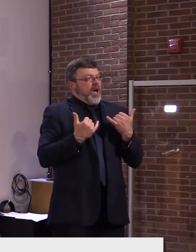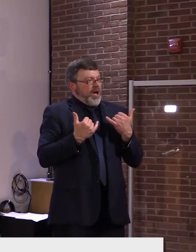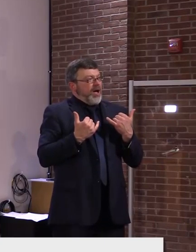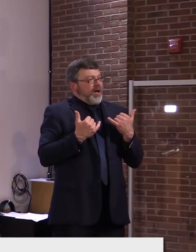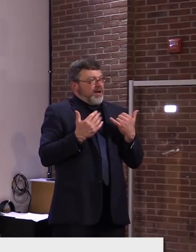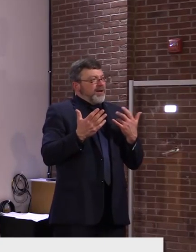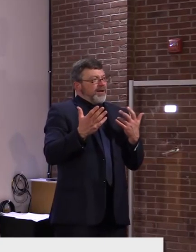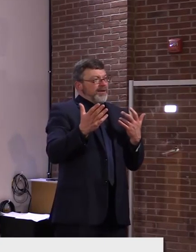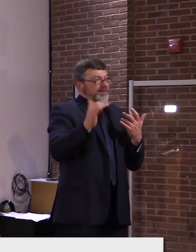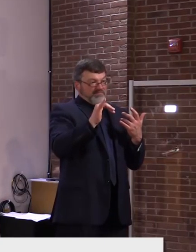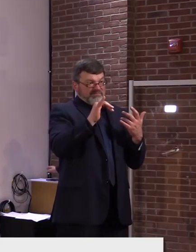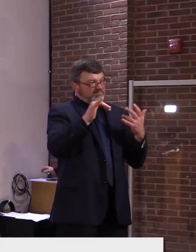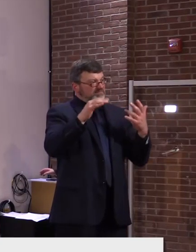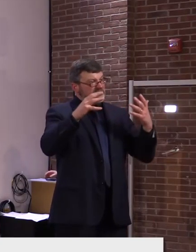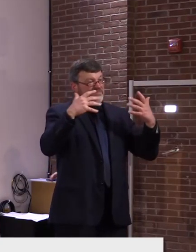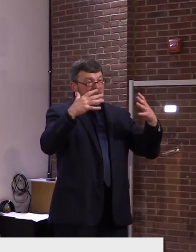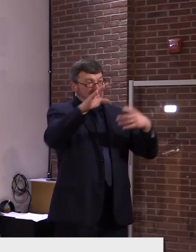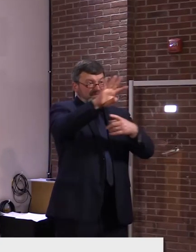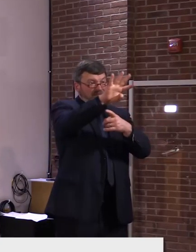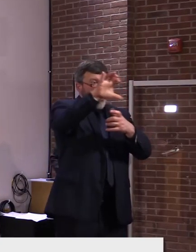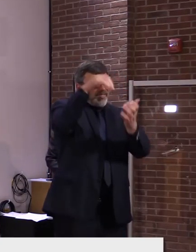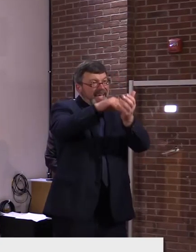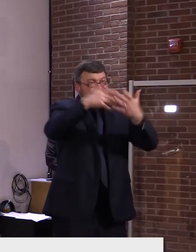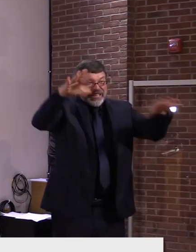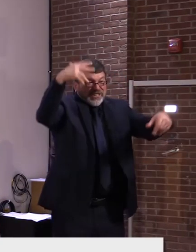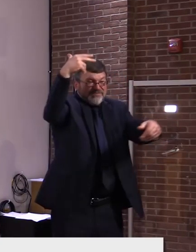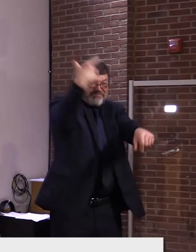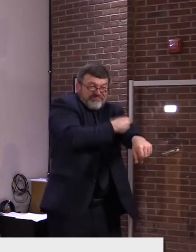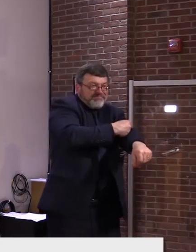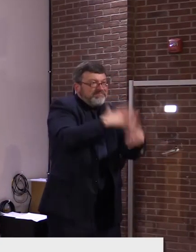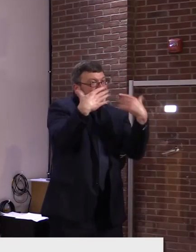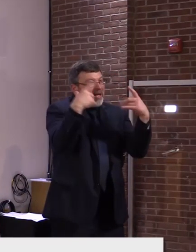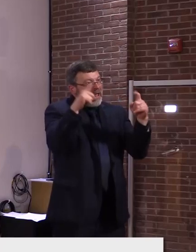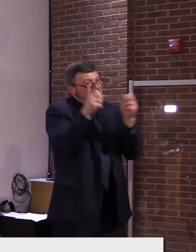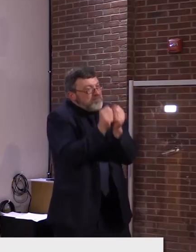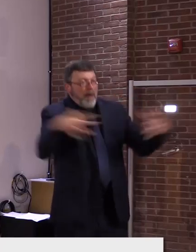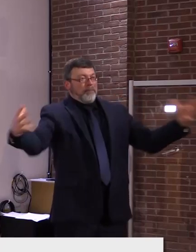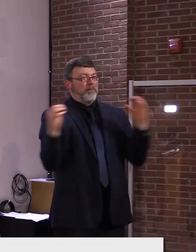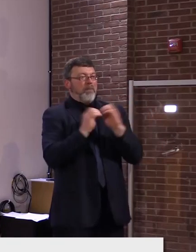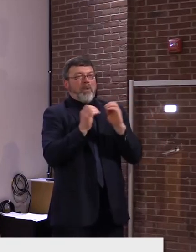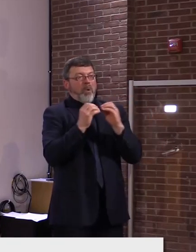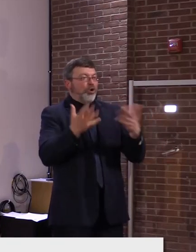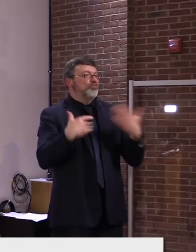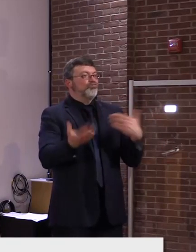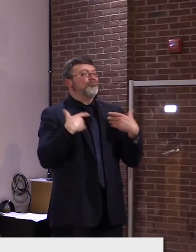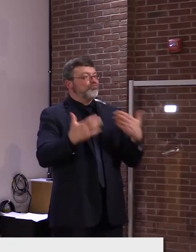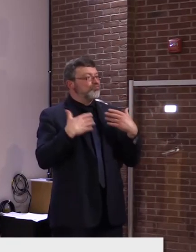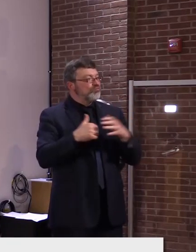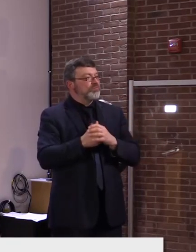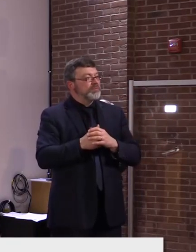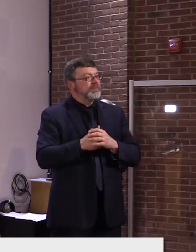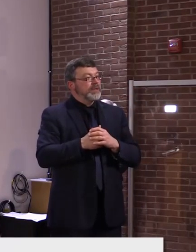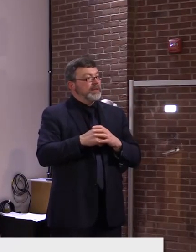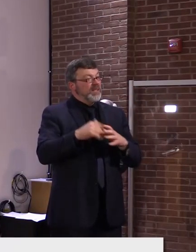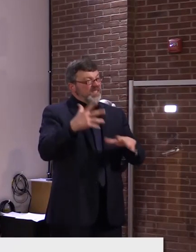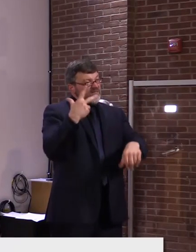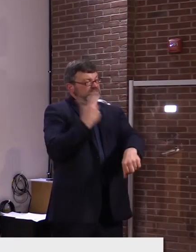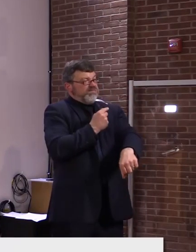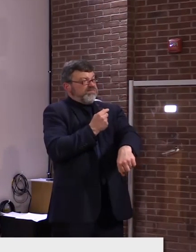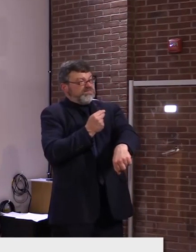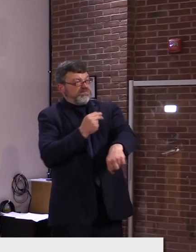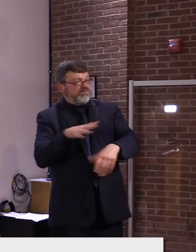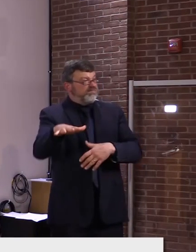everything we can to get it to you. Every one of you who gets vaccinated moves us closer to the time of fewer restrictions when life